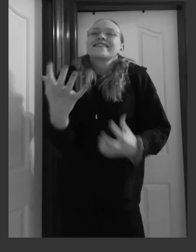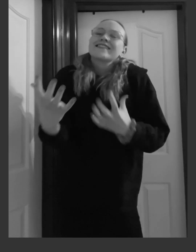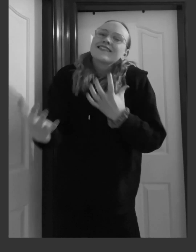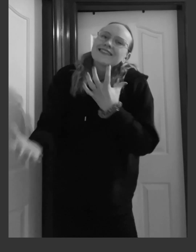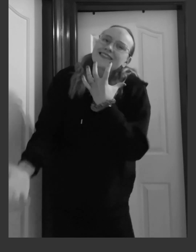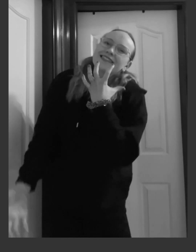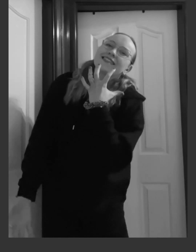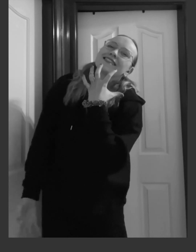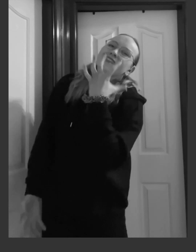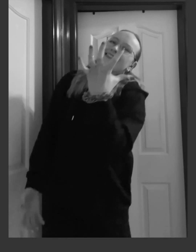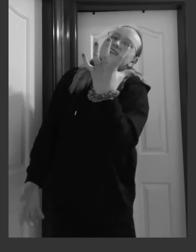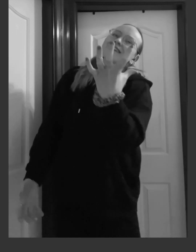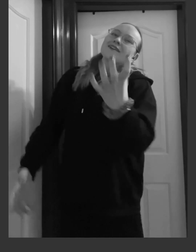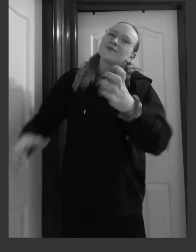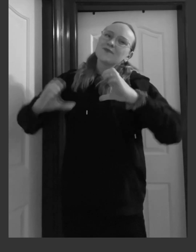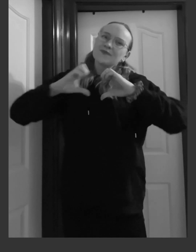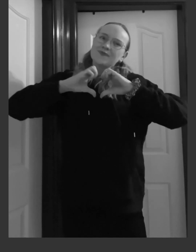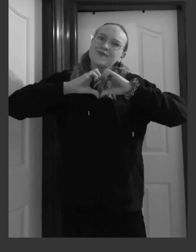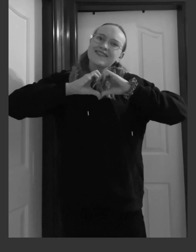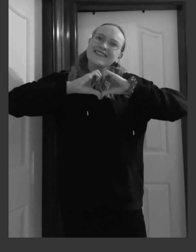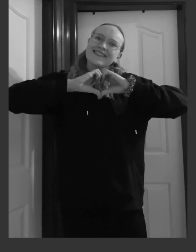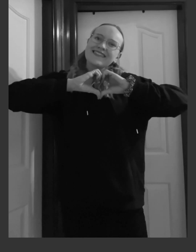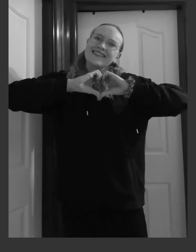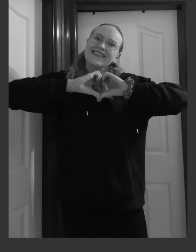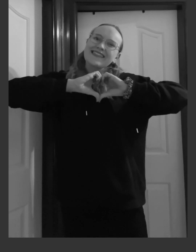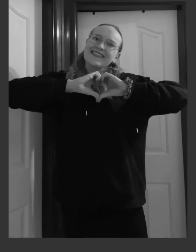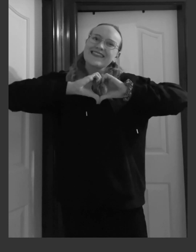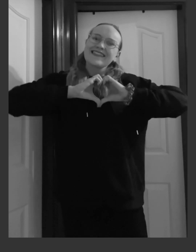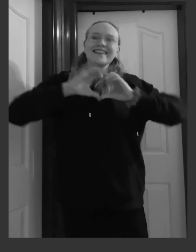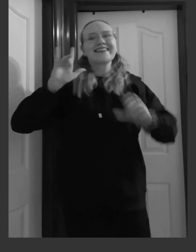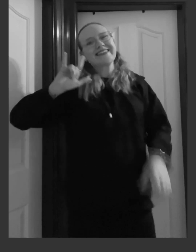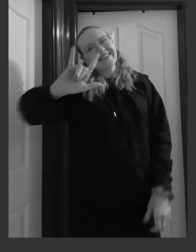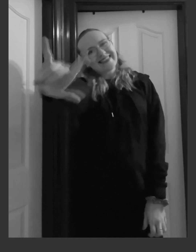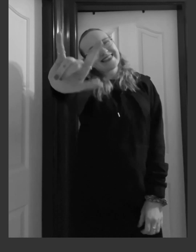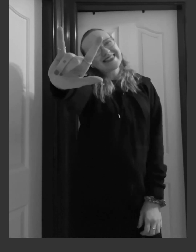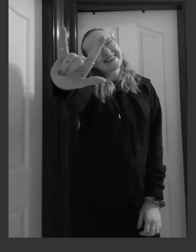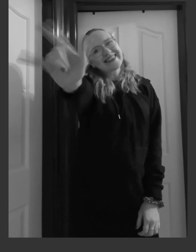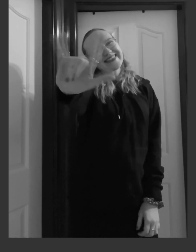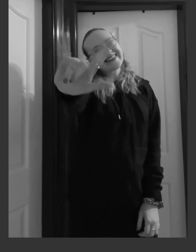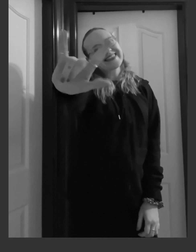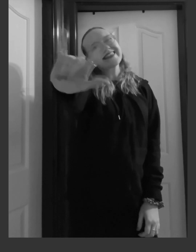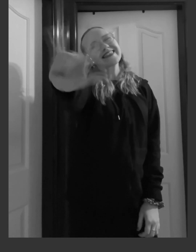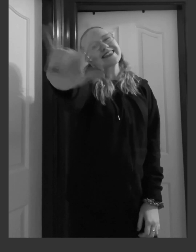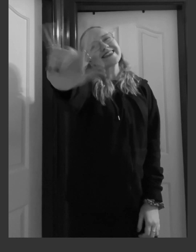I'm